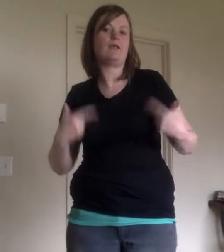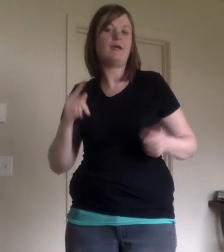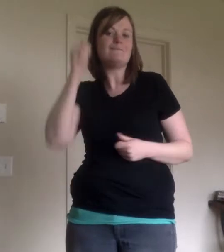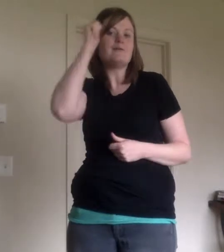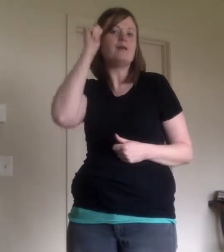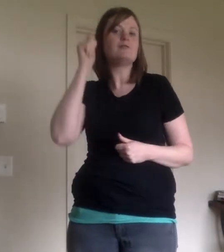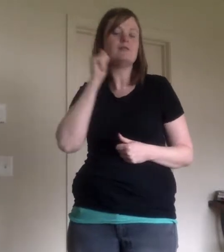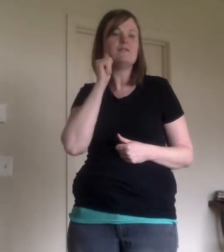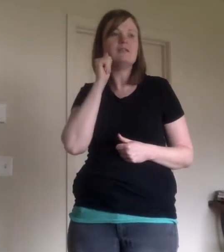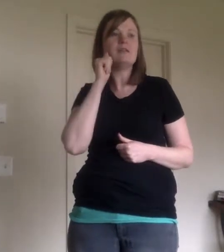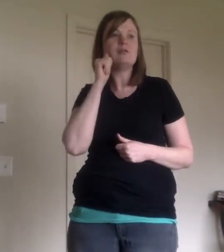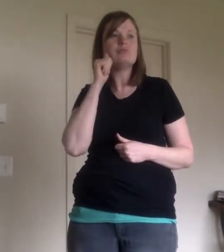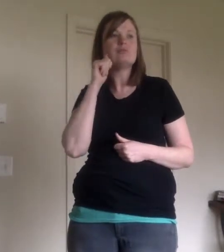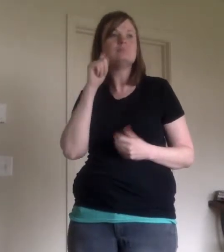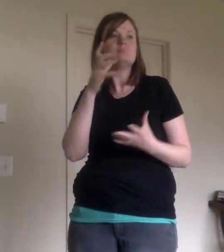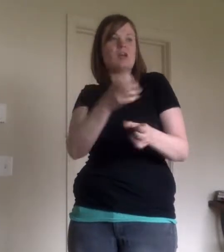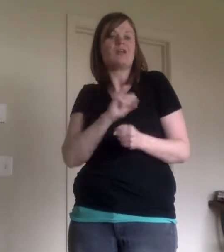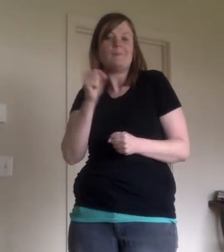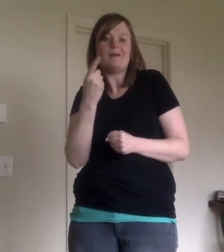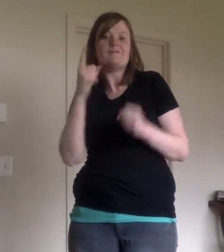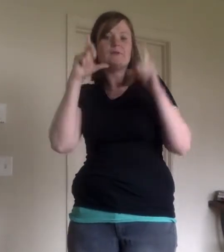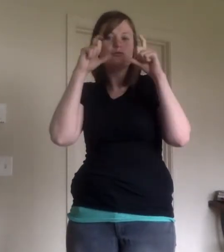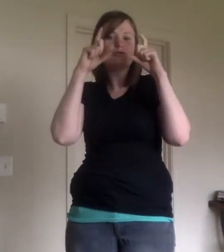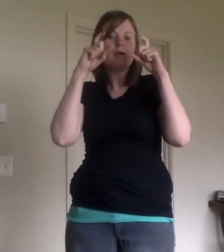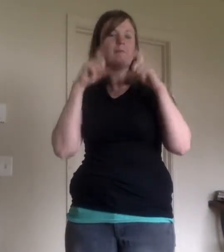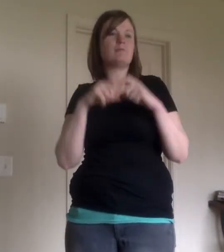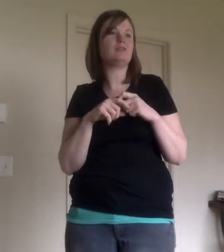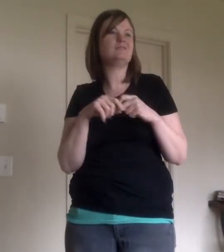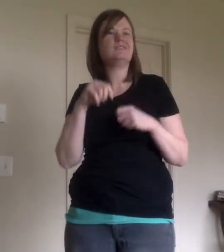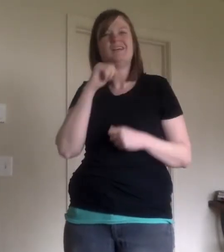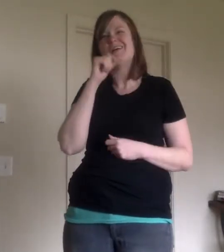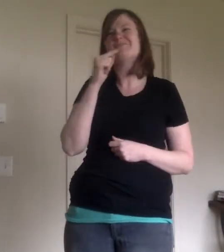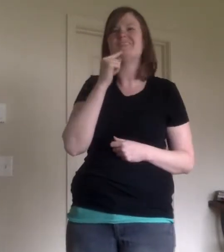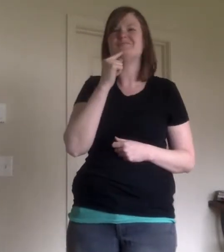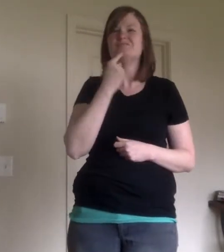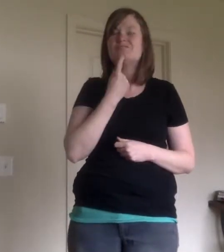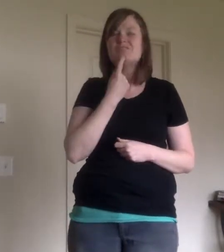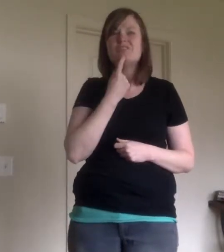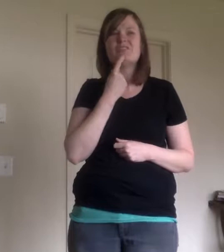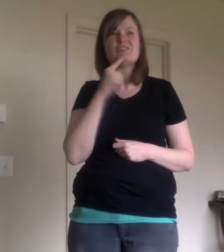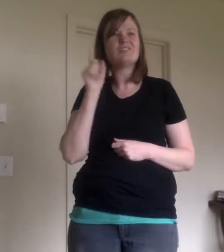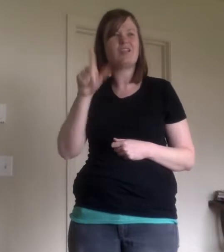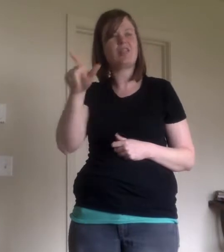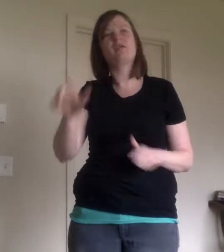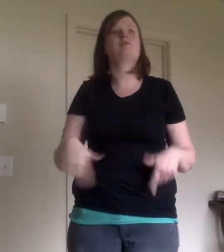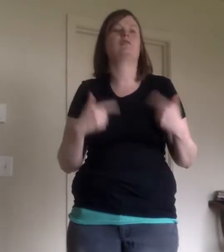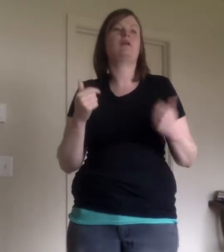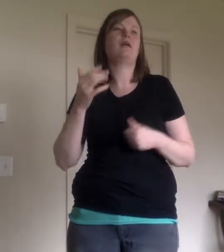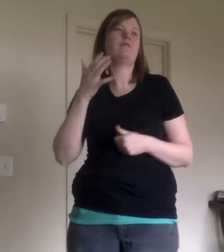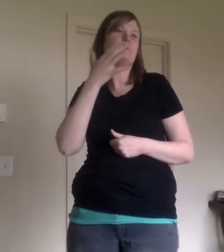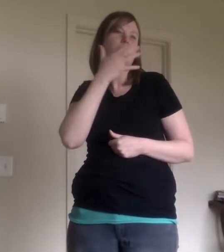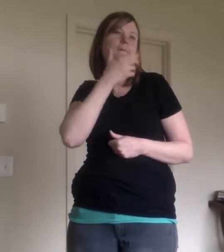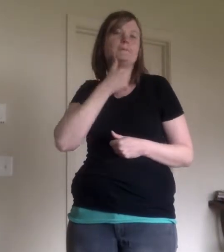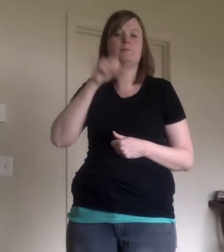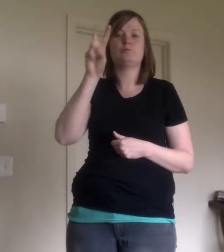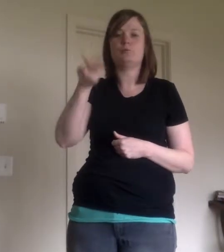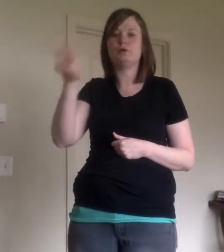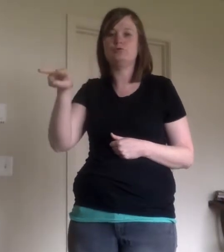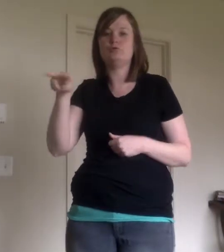wasn't serious about it until about 22 years old. I took my first photography class in college, which